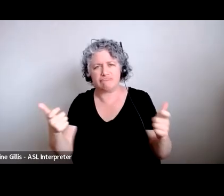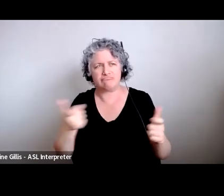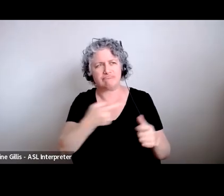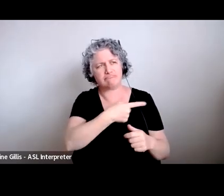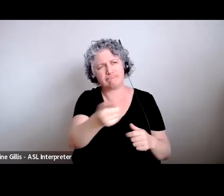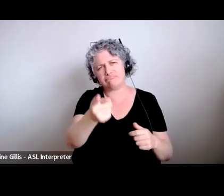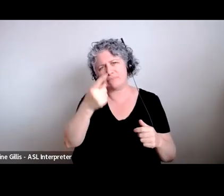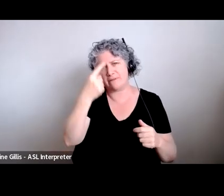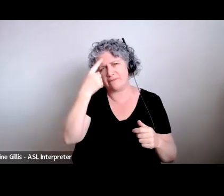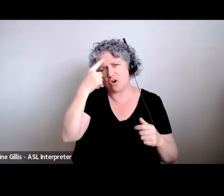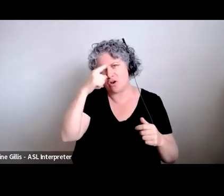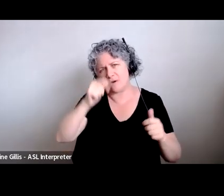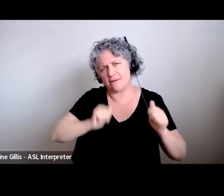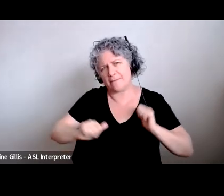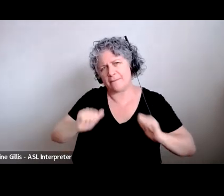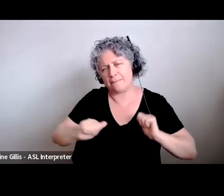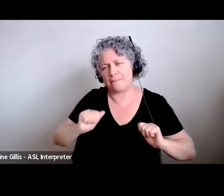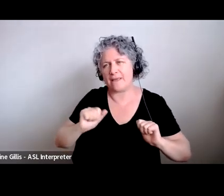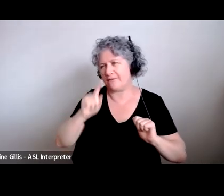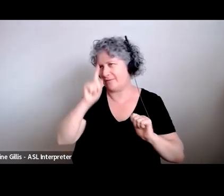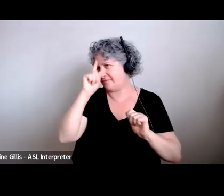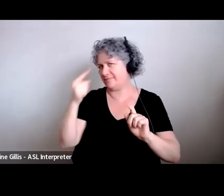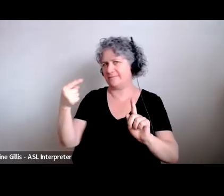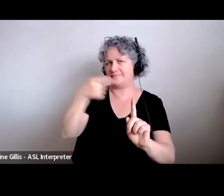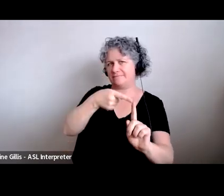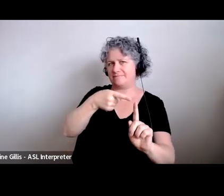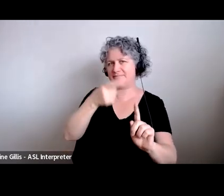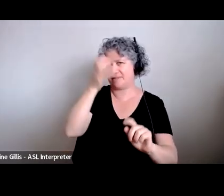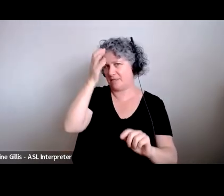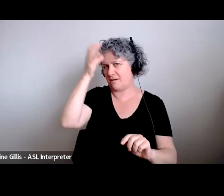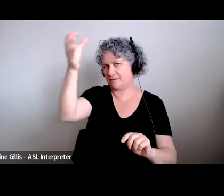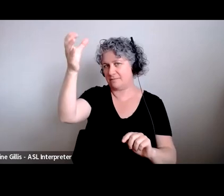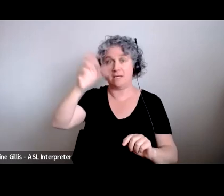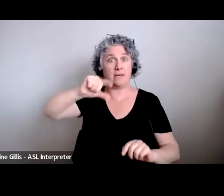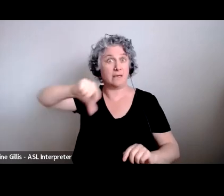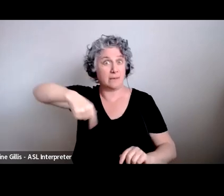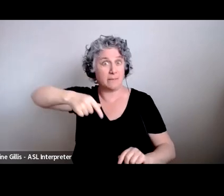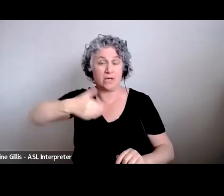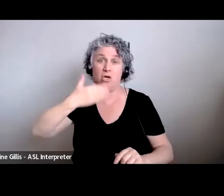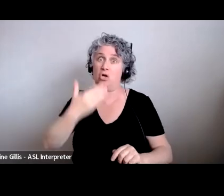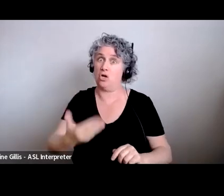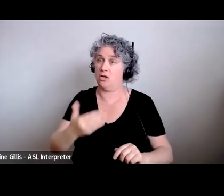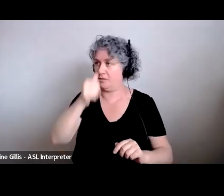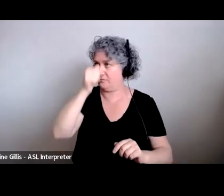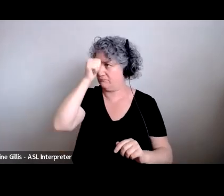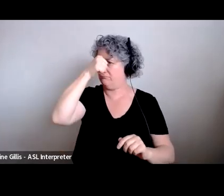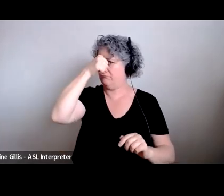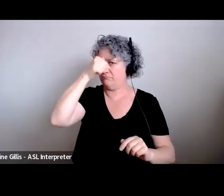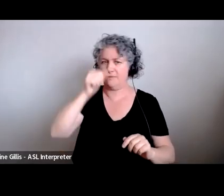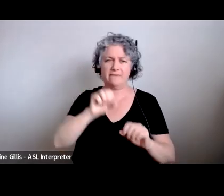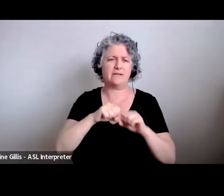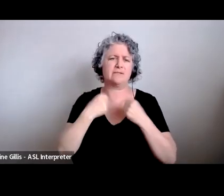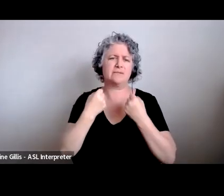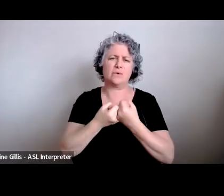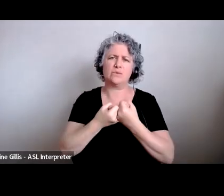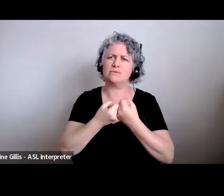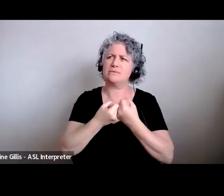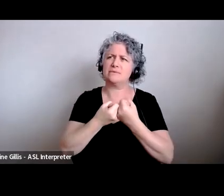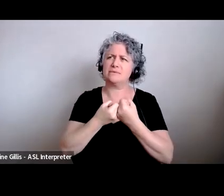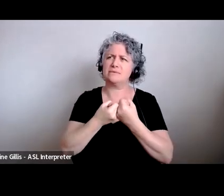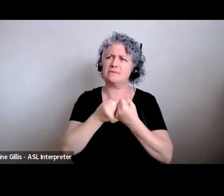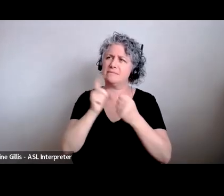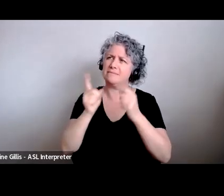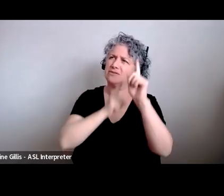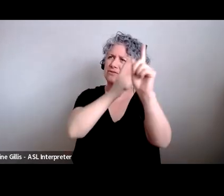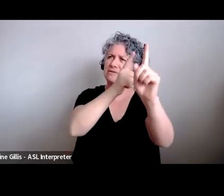we have to go back to the idea, and Quebec is a really good reminder of that. There is a social mission attached to